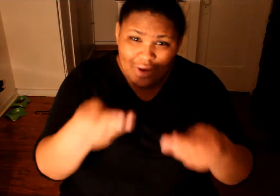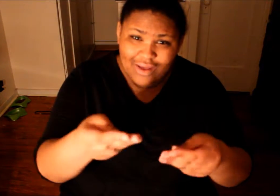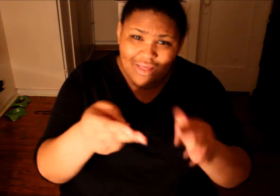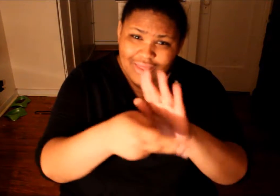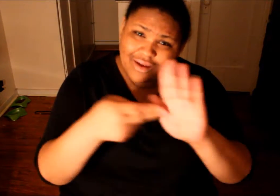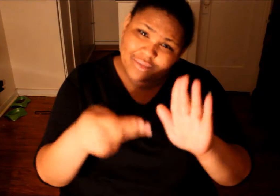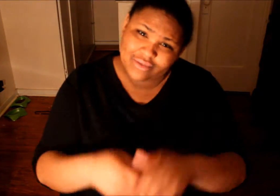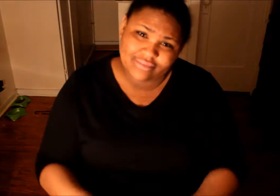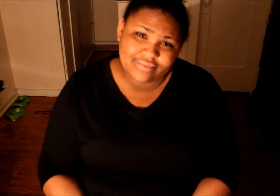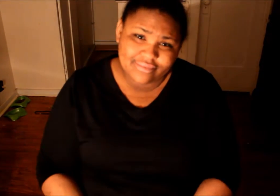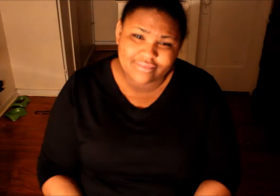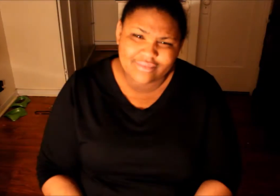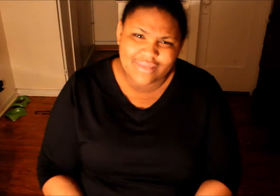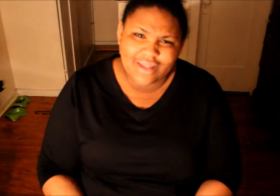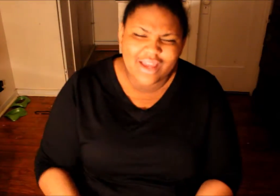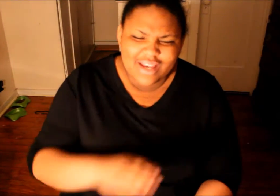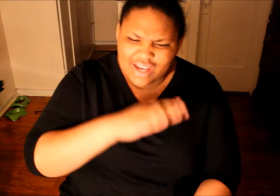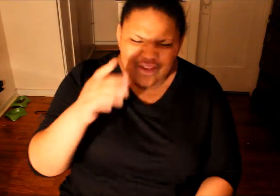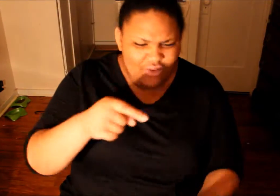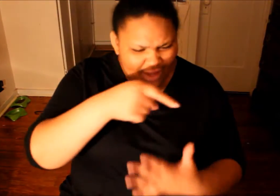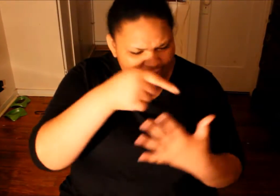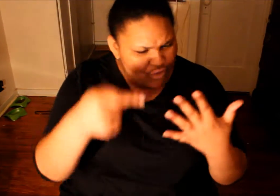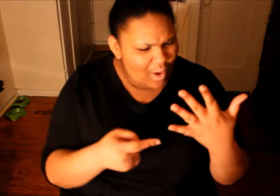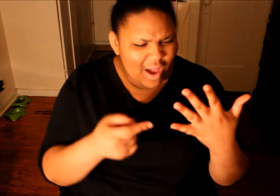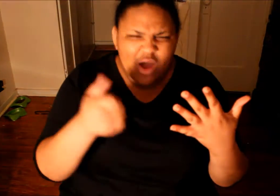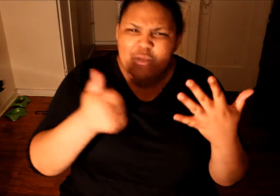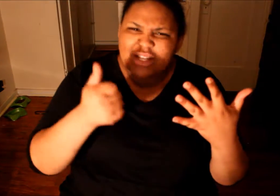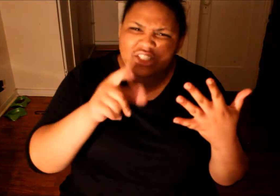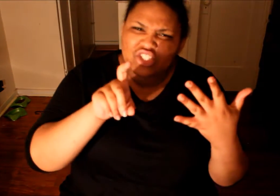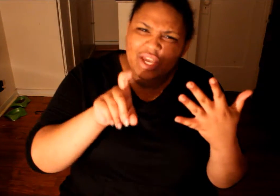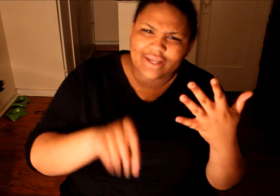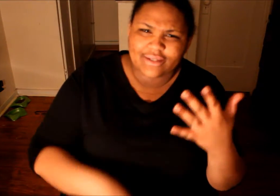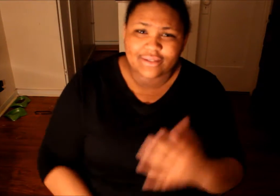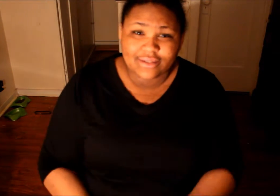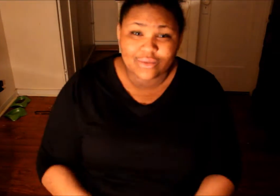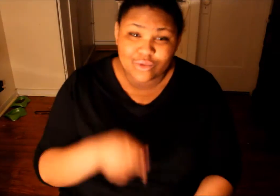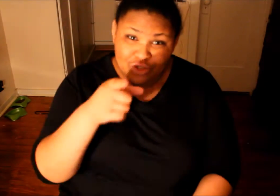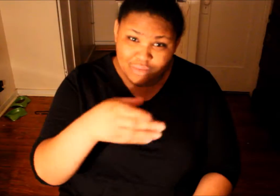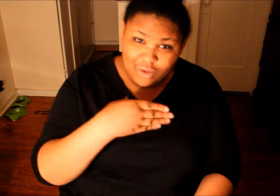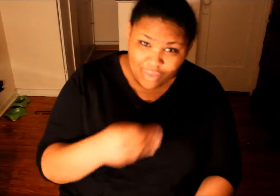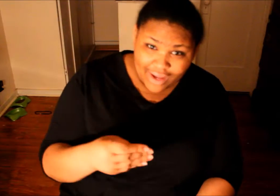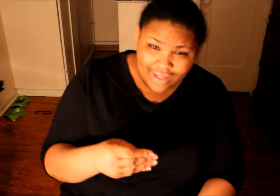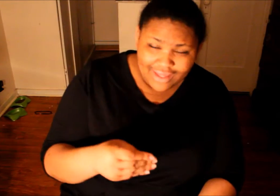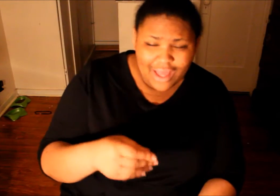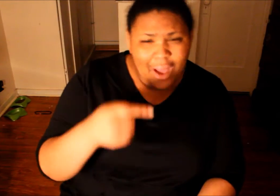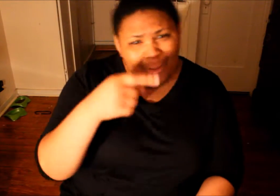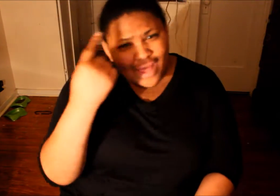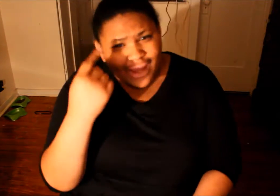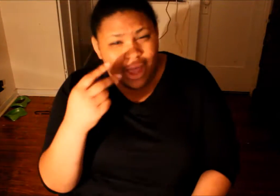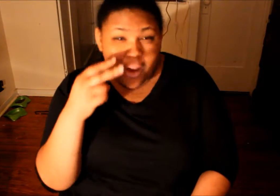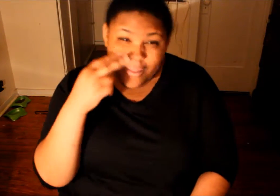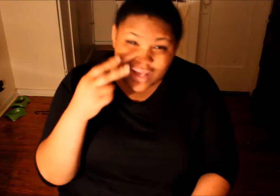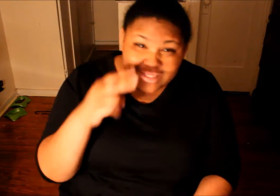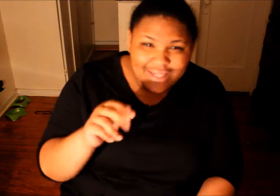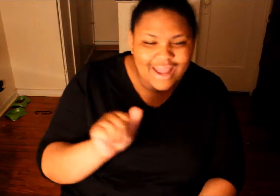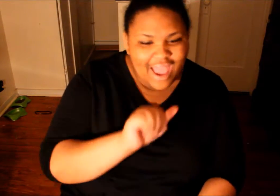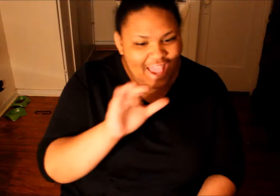label? Never gave you a box to check? Would you be white, black, Mexican, Asian,